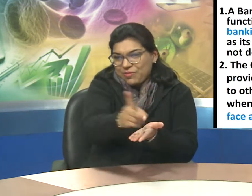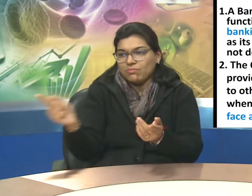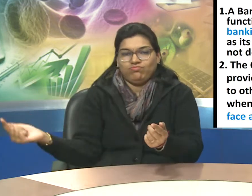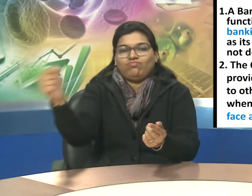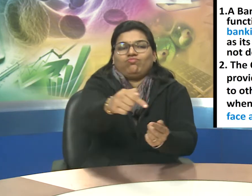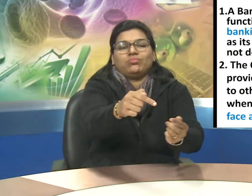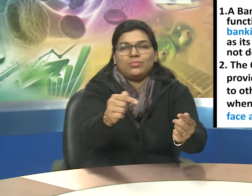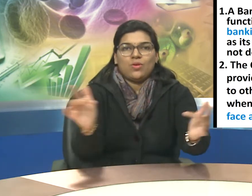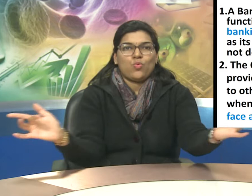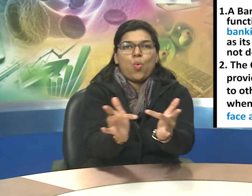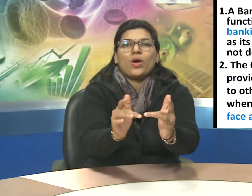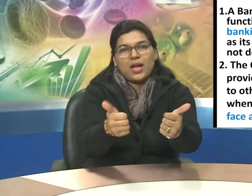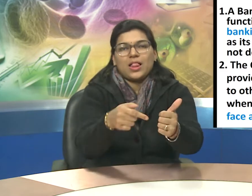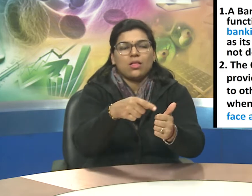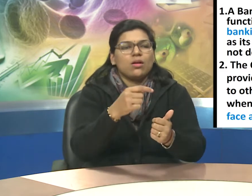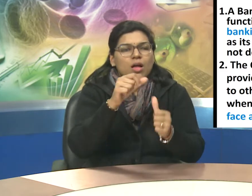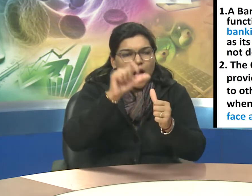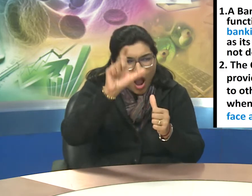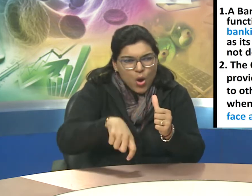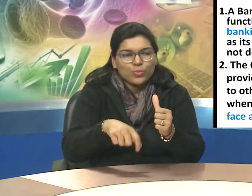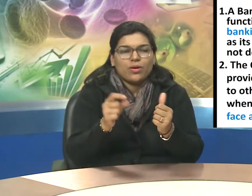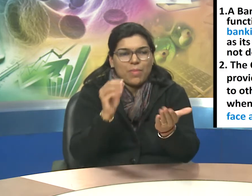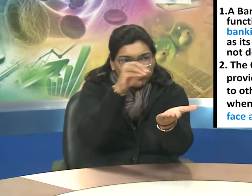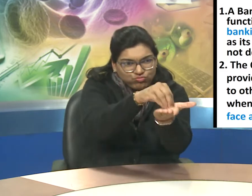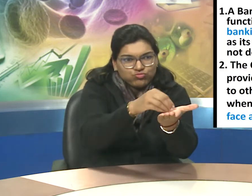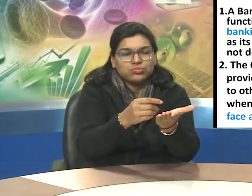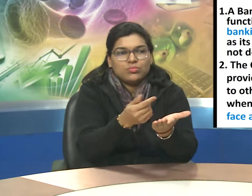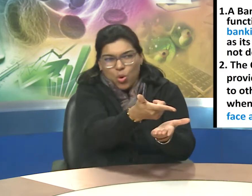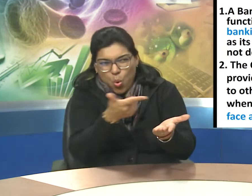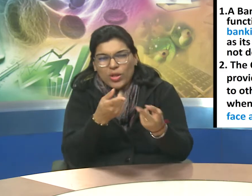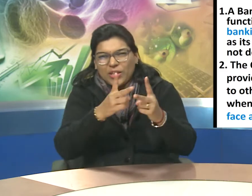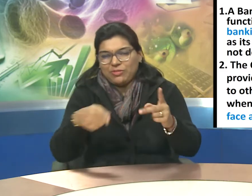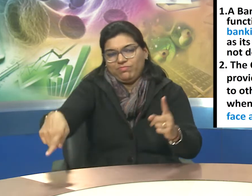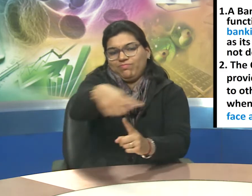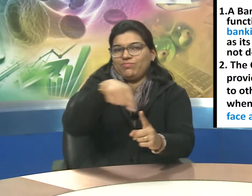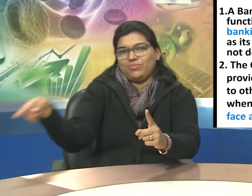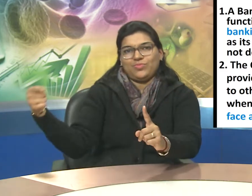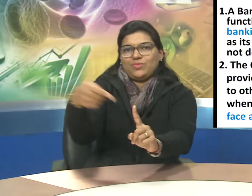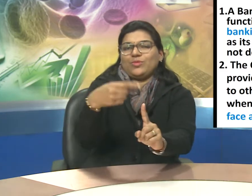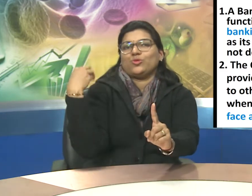system of our country. That is known as central bank.